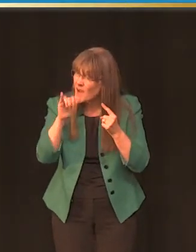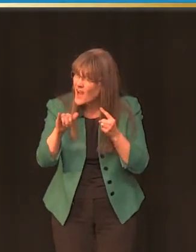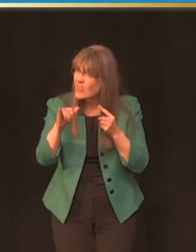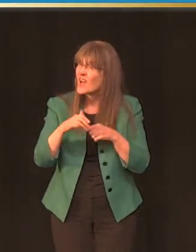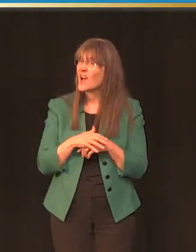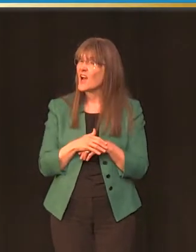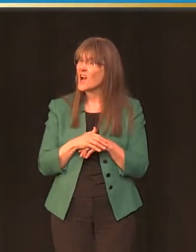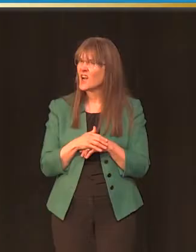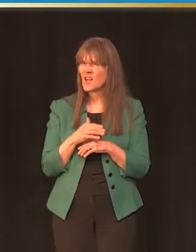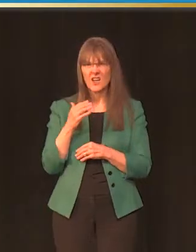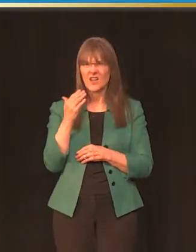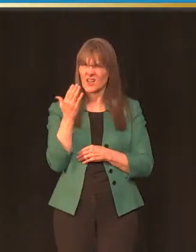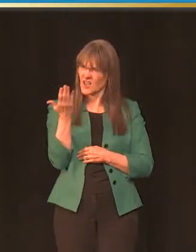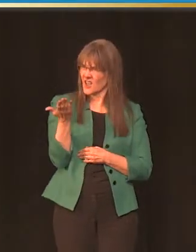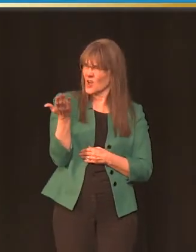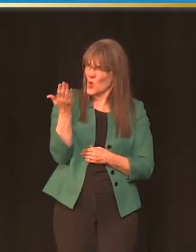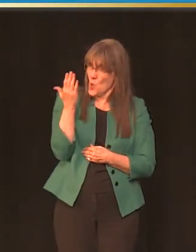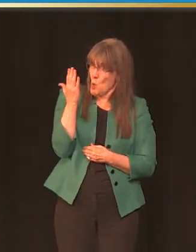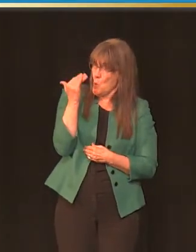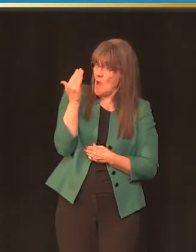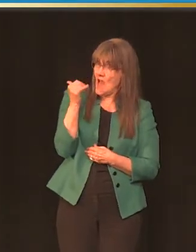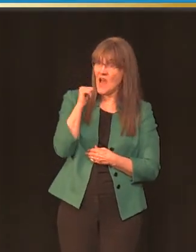Have you ever wondered about that?